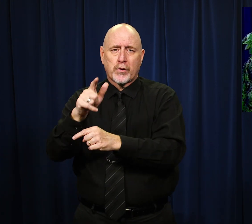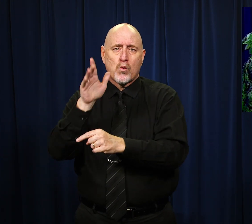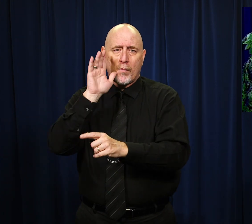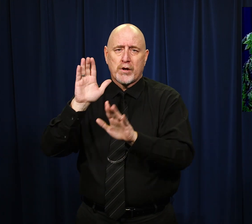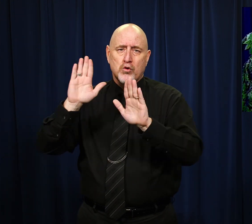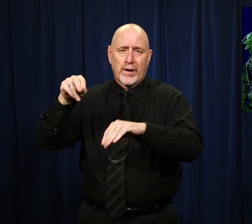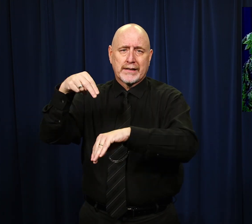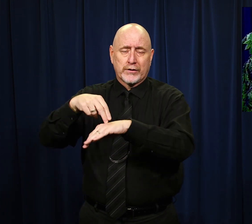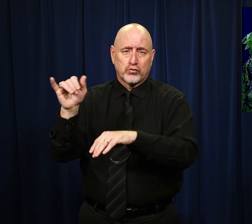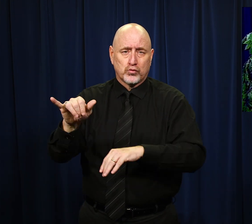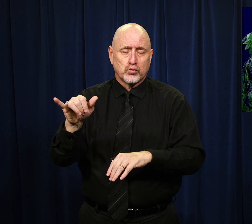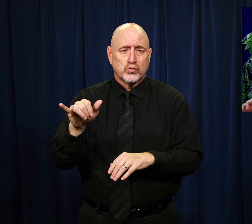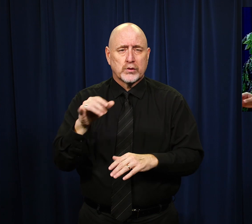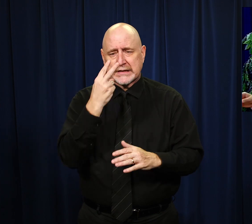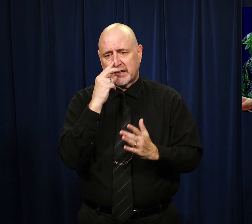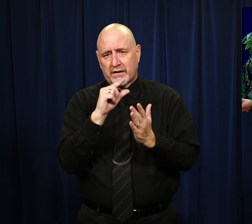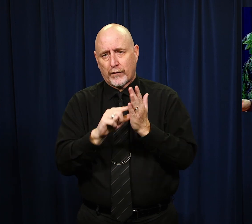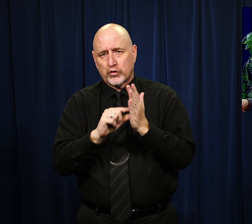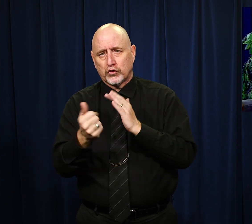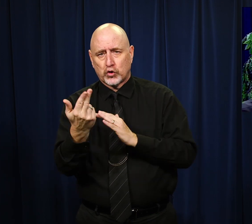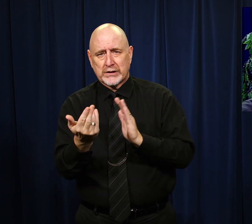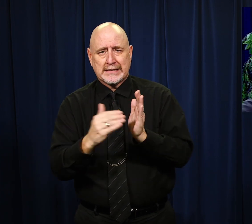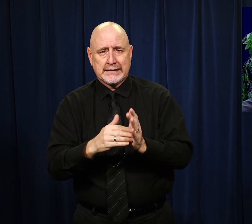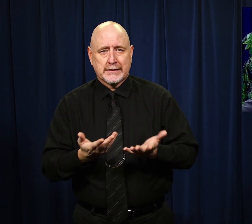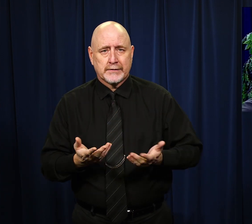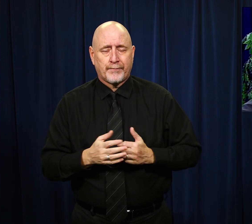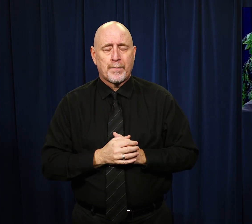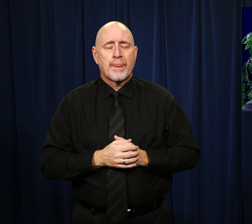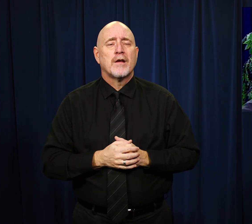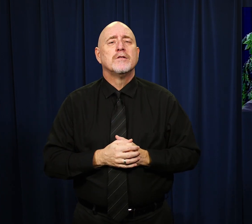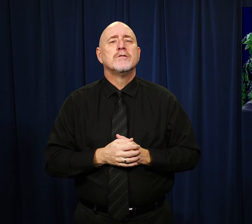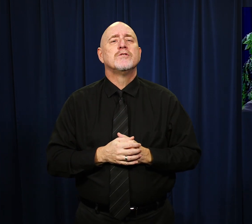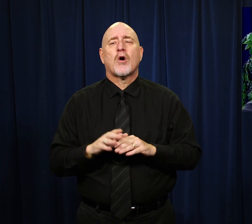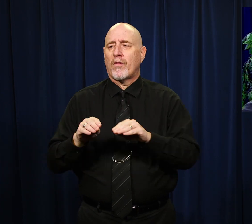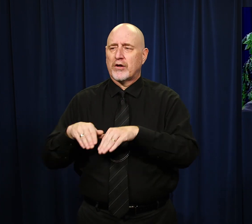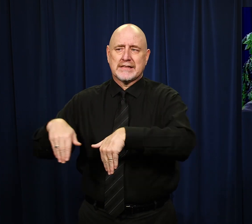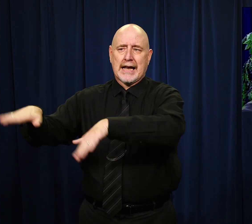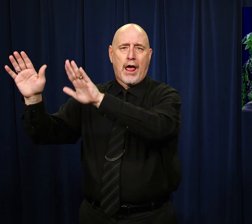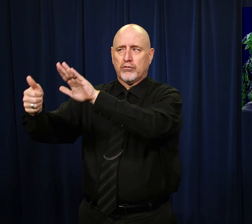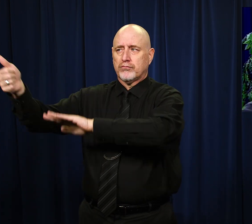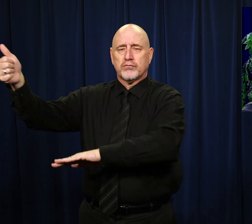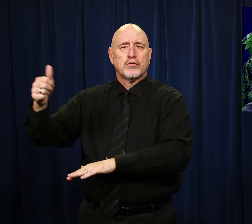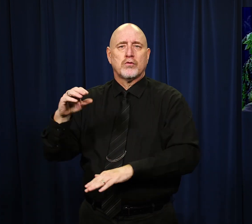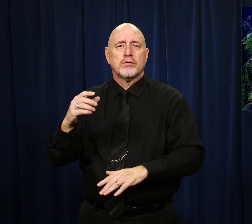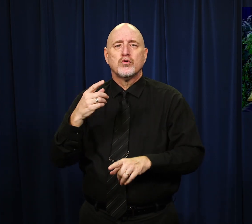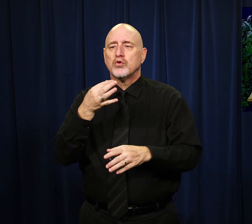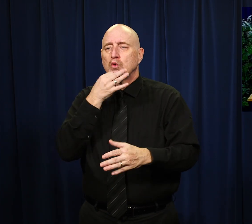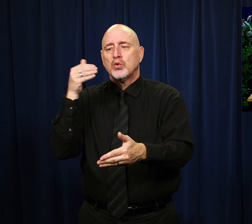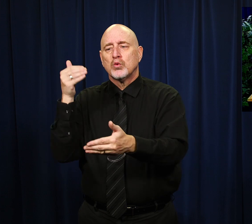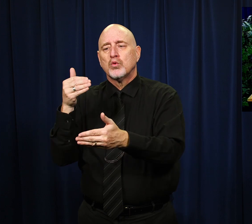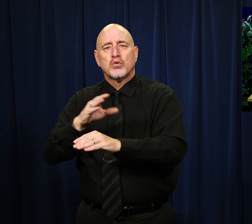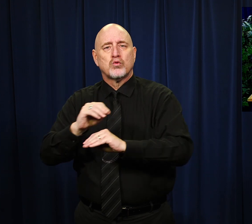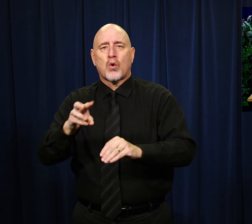a great nation. We see that again in verse 13. So they're sent out. Pretty soon, no water.